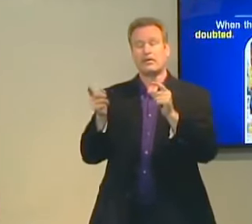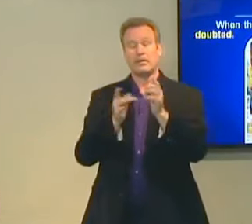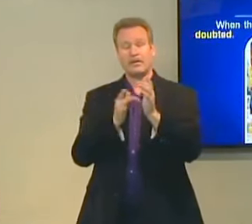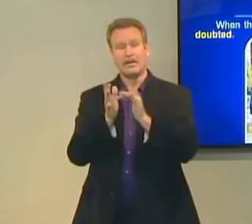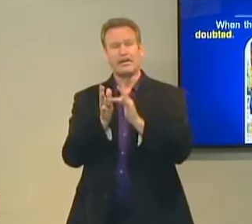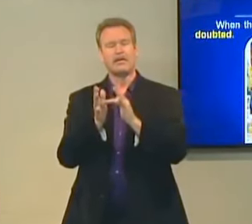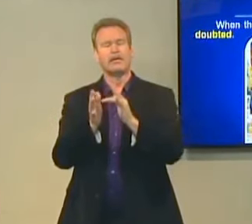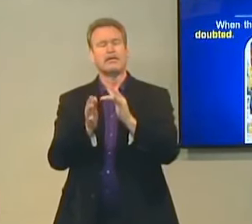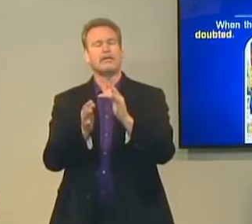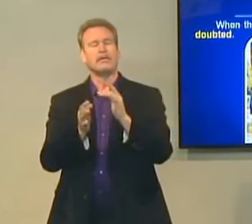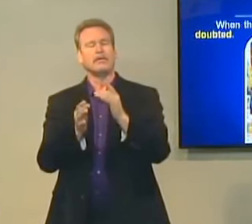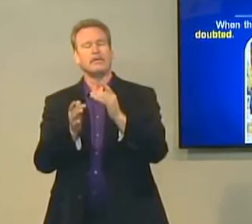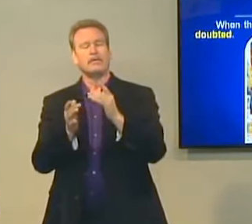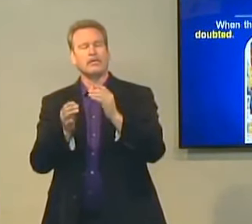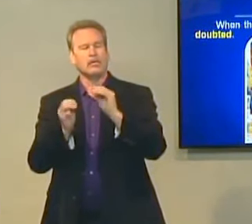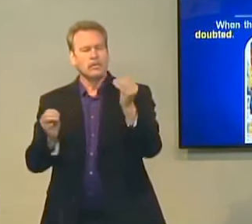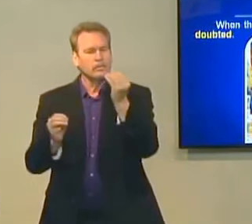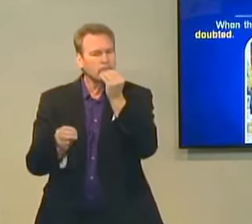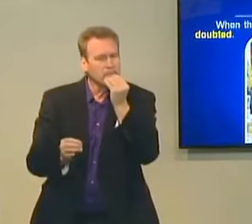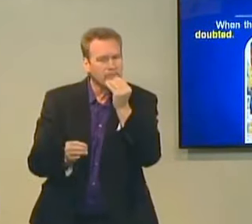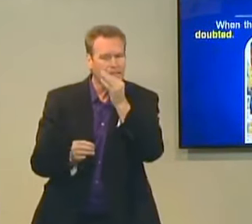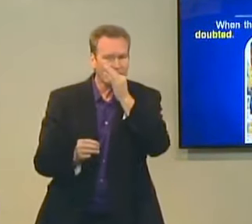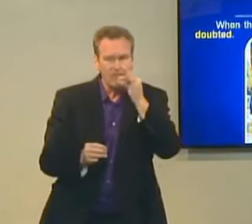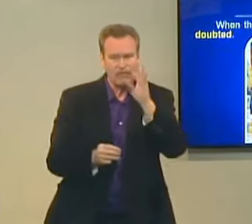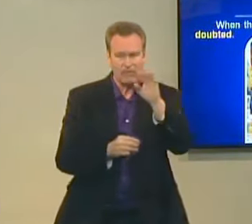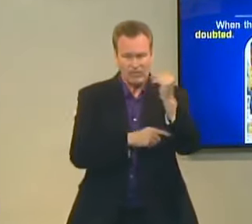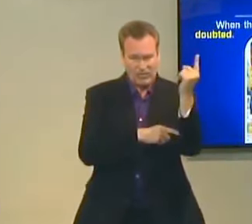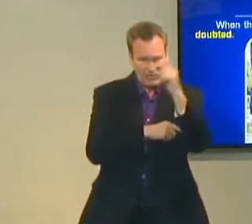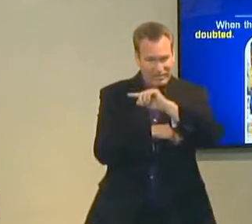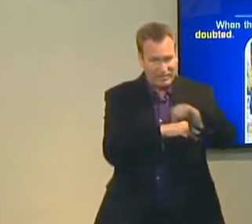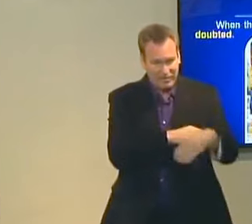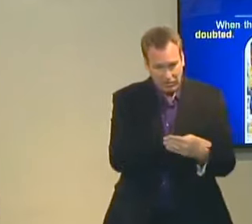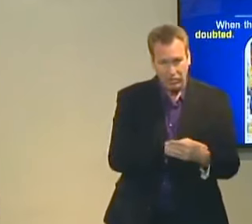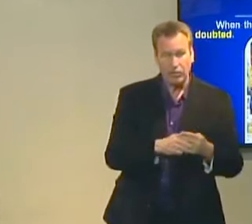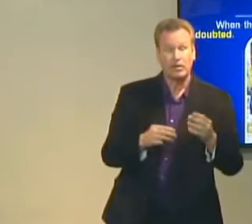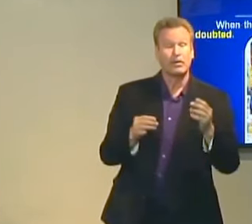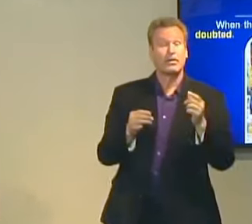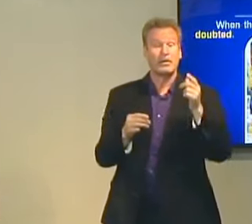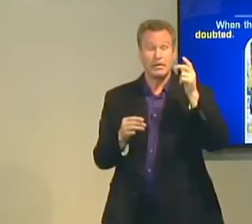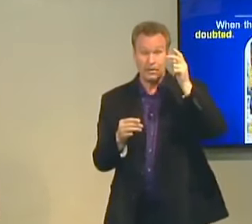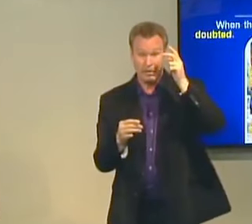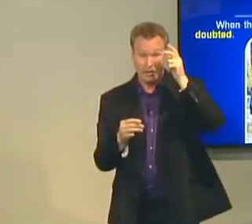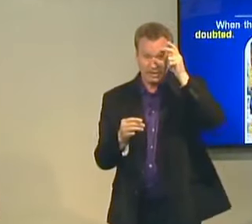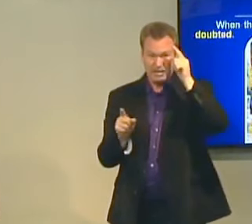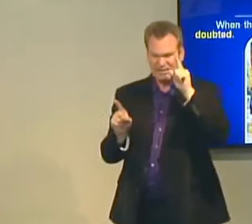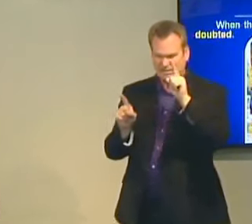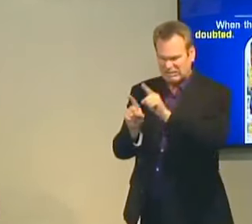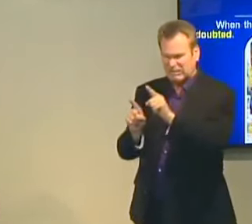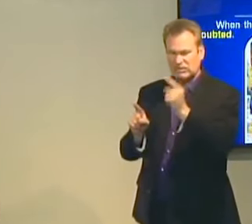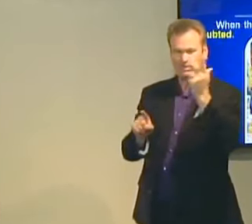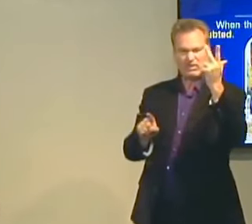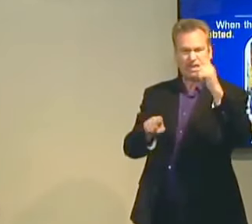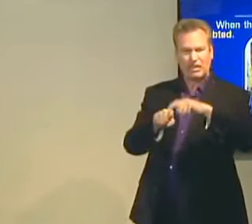for 40 days. Jesus, remember, had been fasting and He had nothing to do. And the devil went to Him.